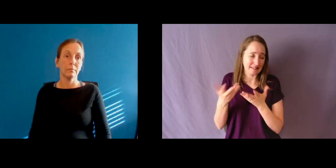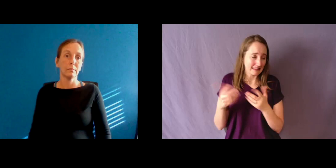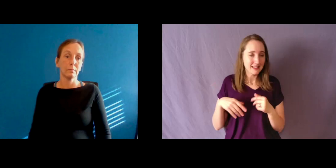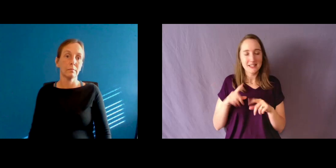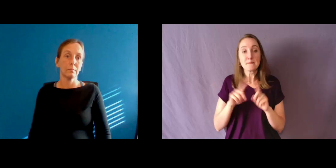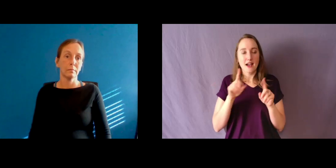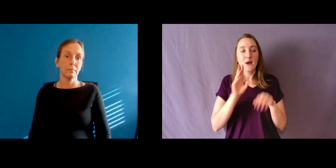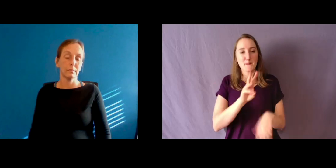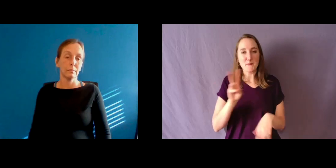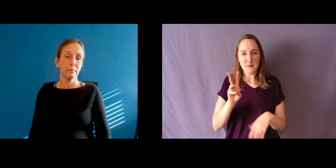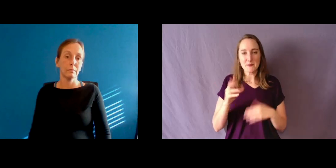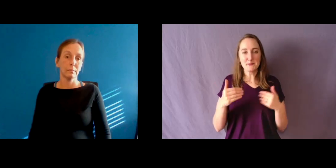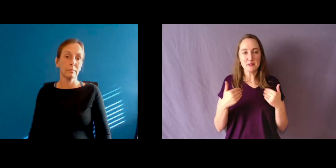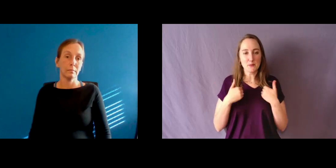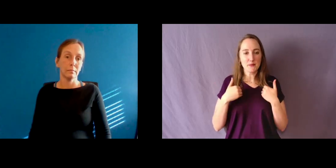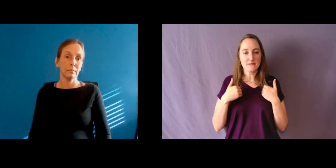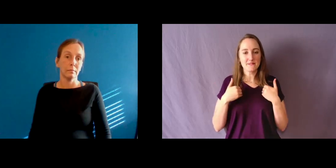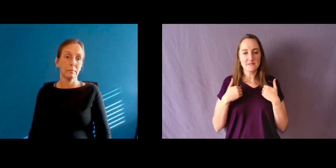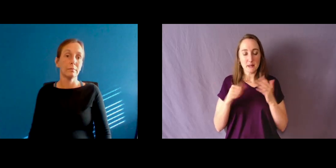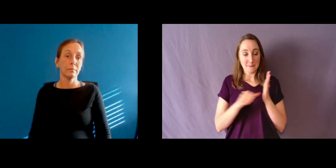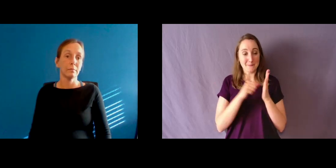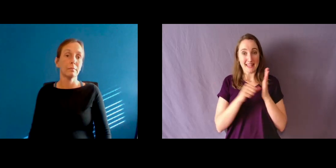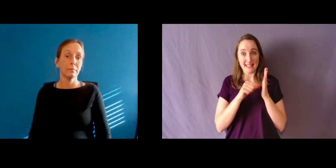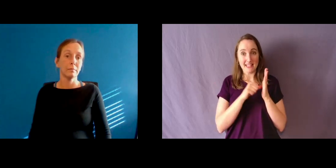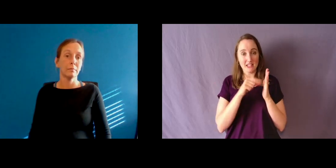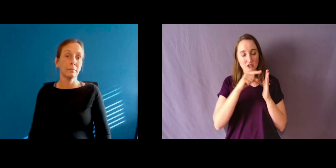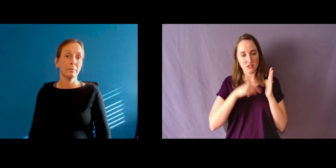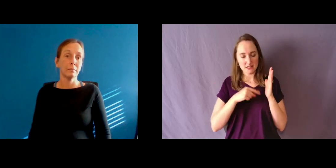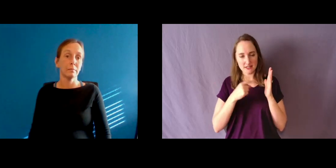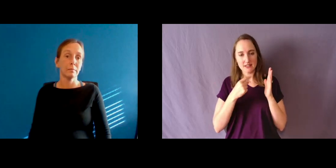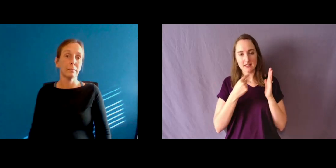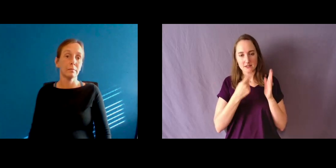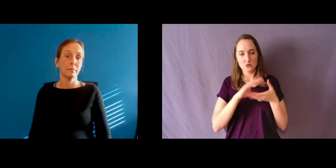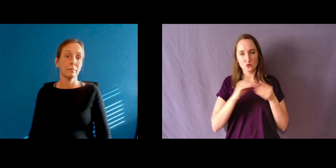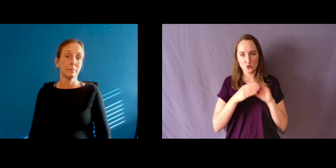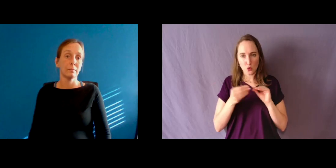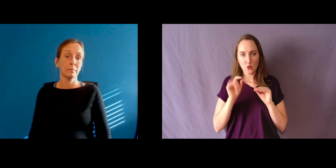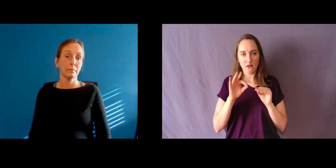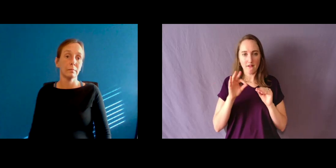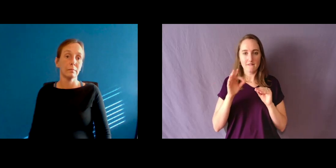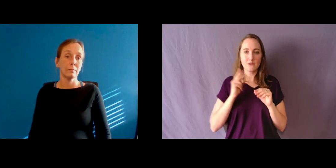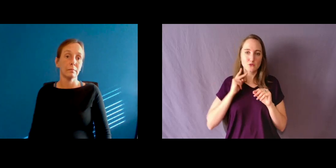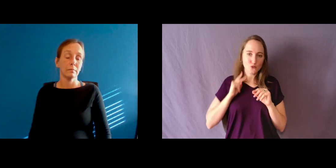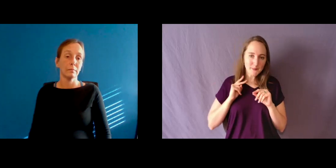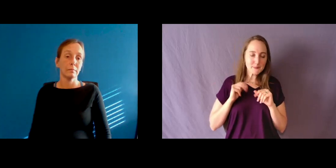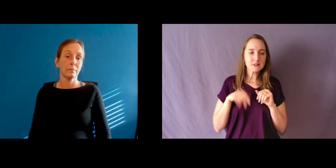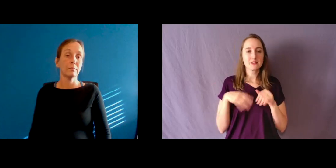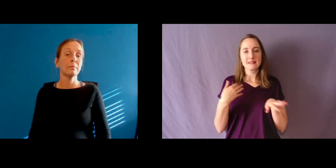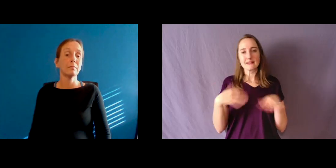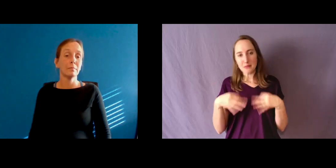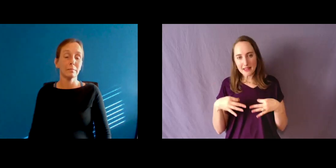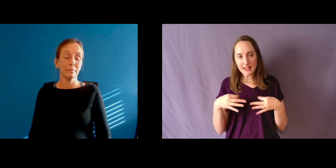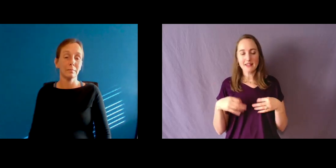But also on our website, we actually have pages that say the story about the stripes, explaining them